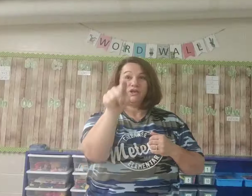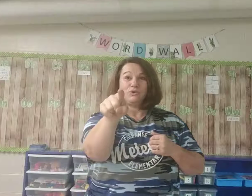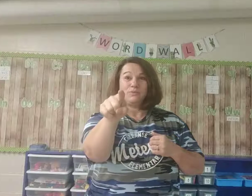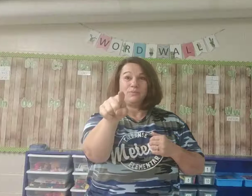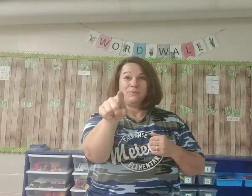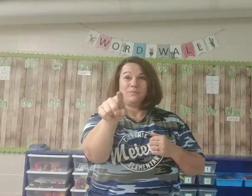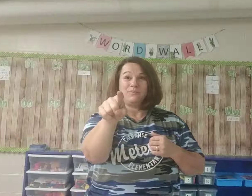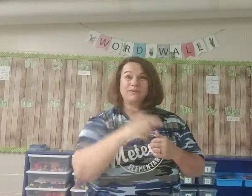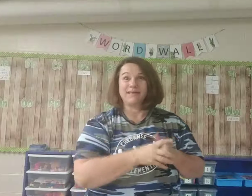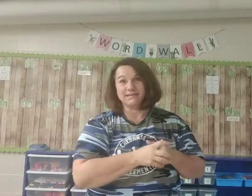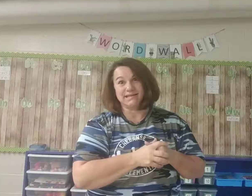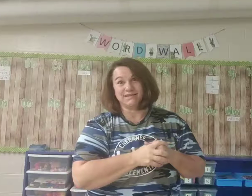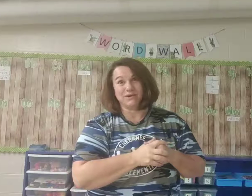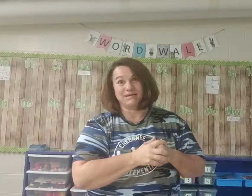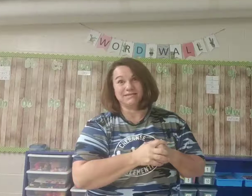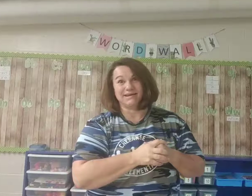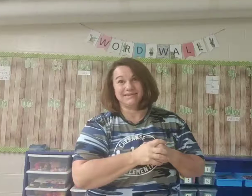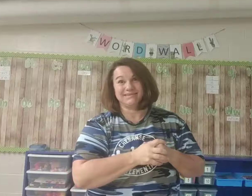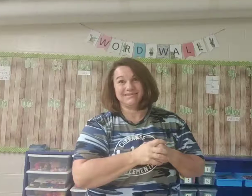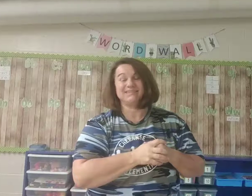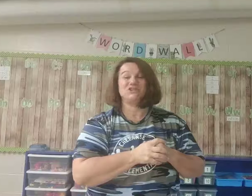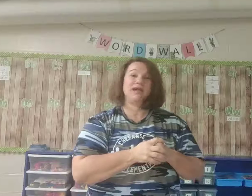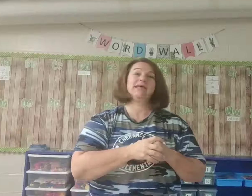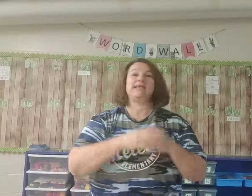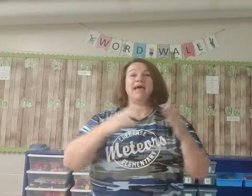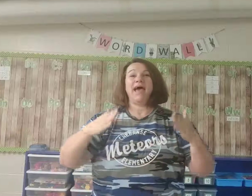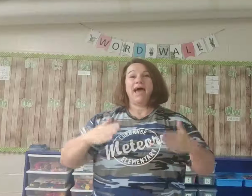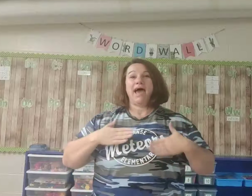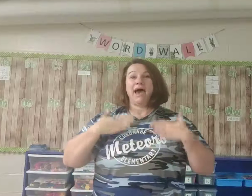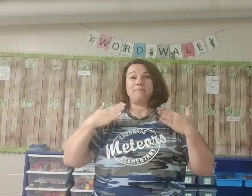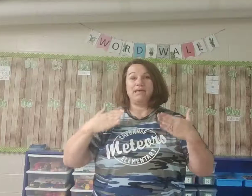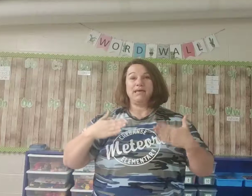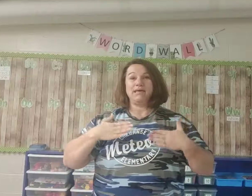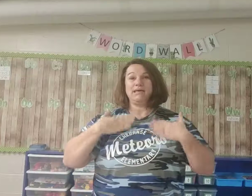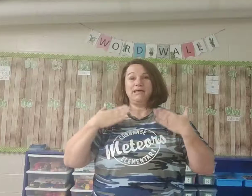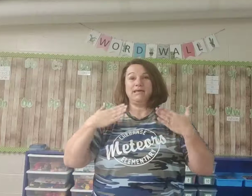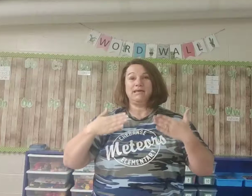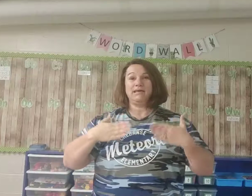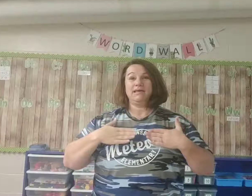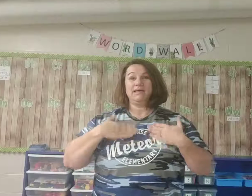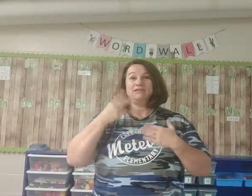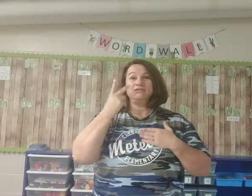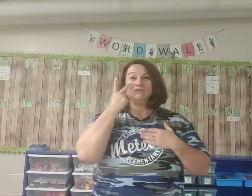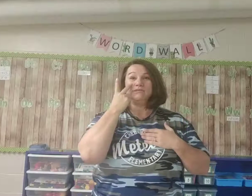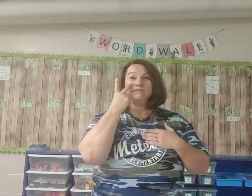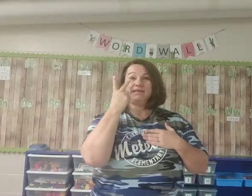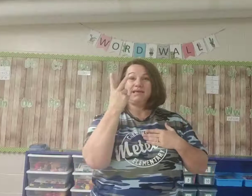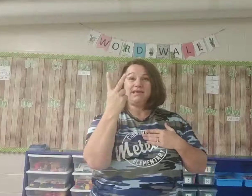you. That's an easy one, isn't it? Let's try it again. Happy to